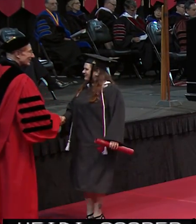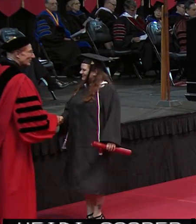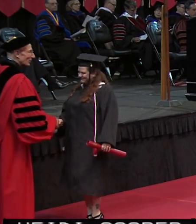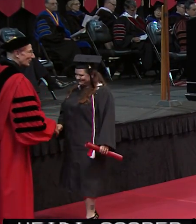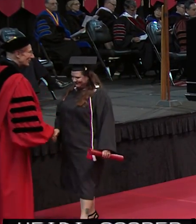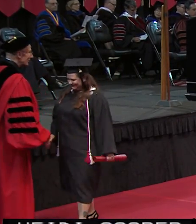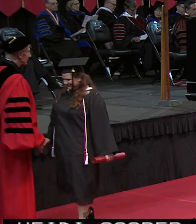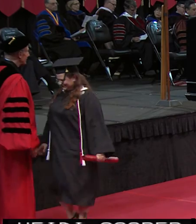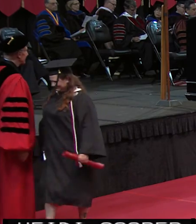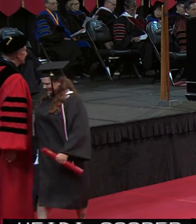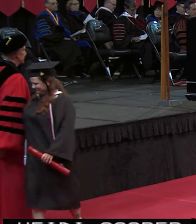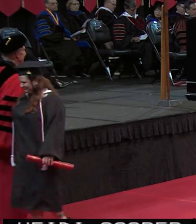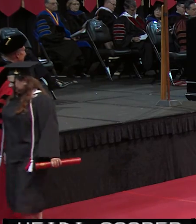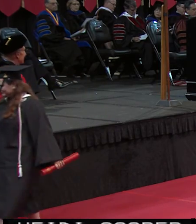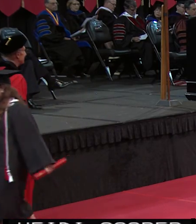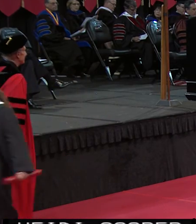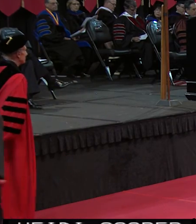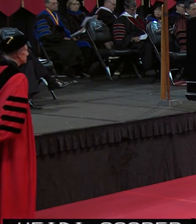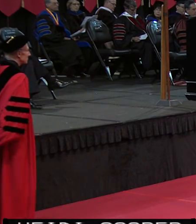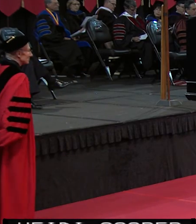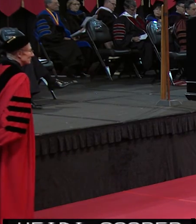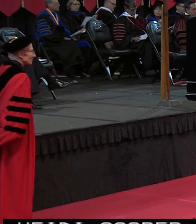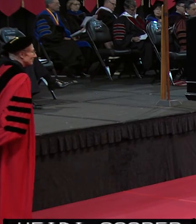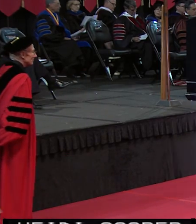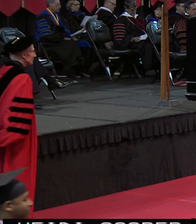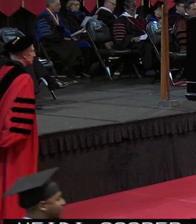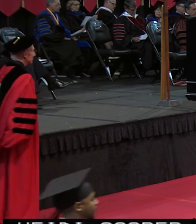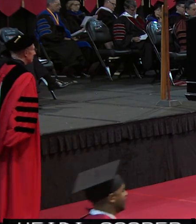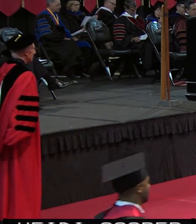Claudia Patricia De Los Reyes.